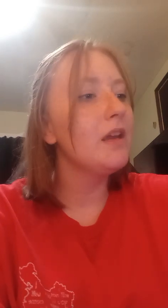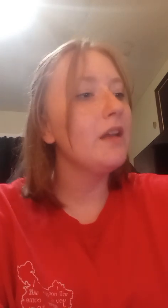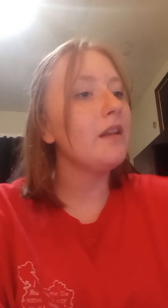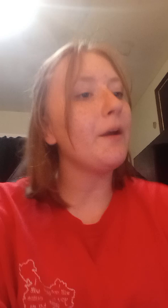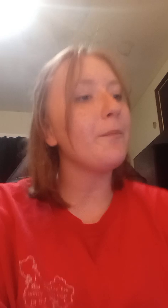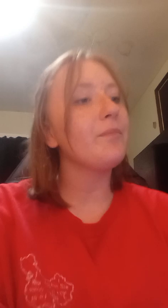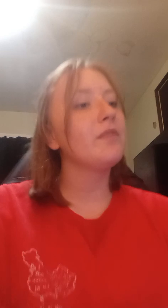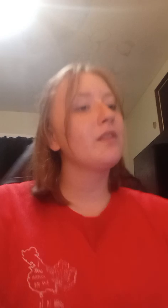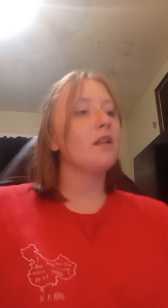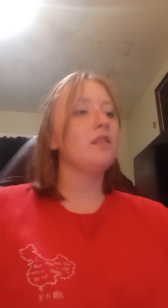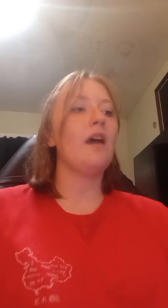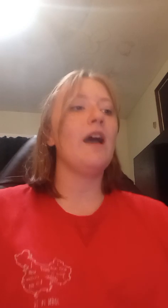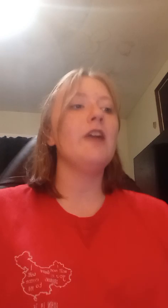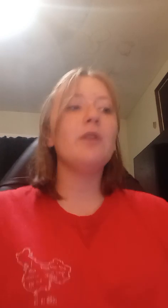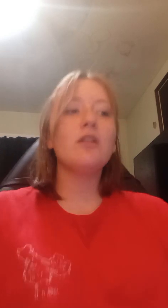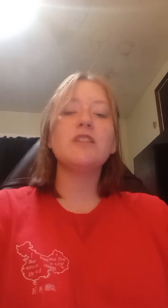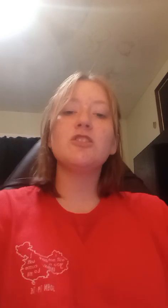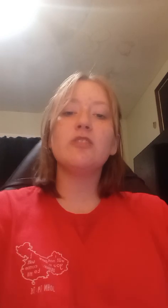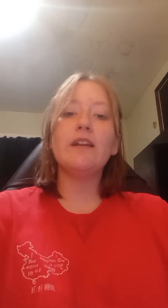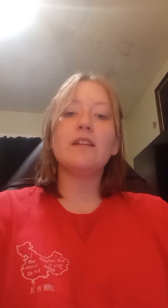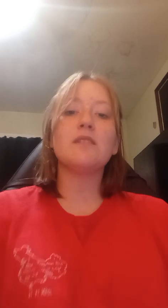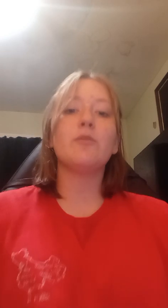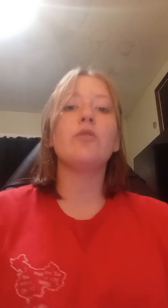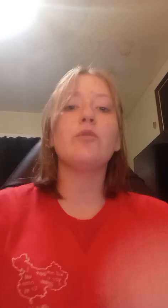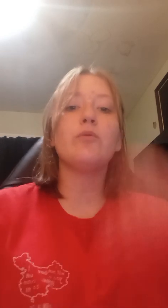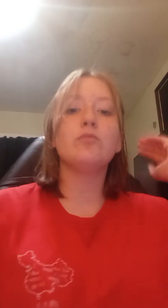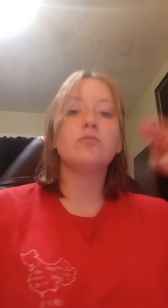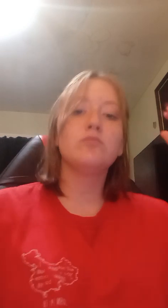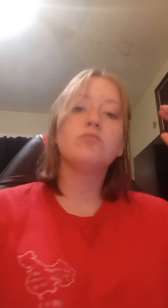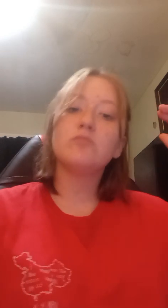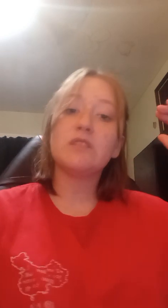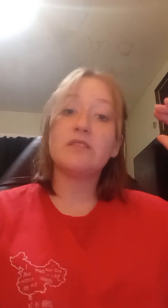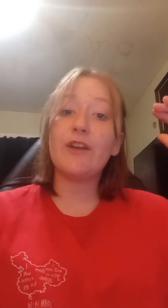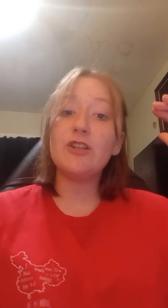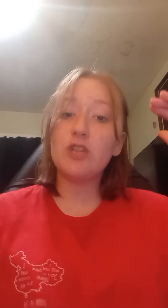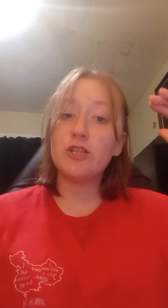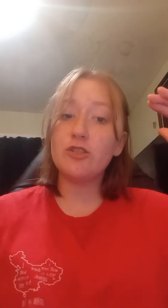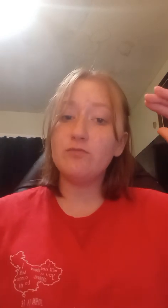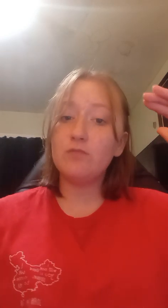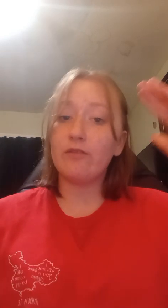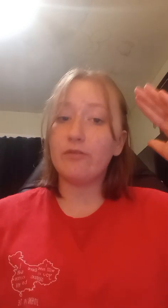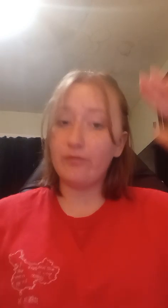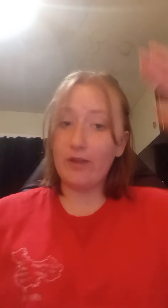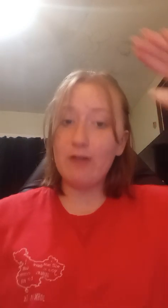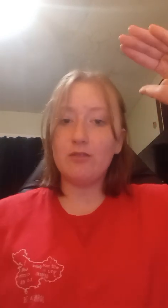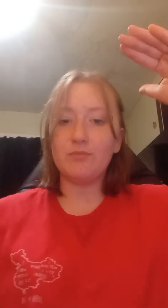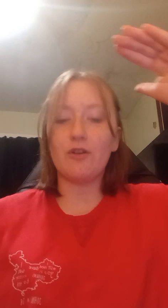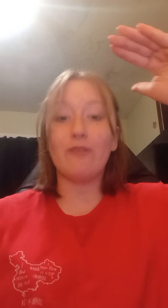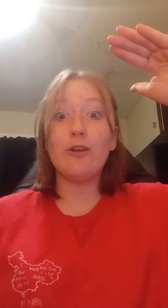Now, the higher part of this trait is someone who is very structured, they're very